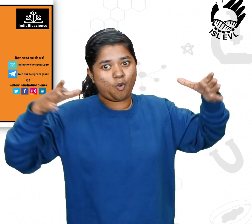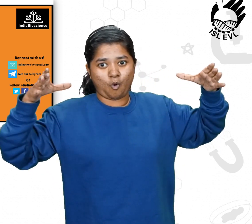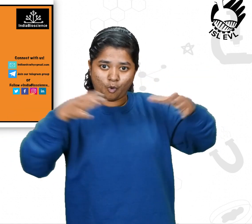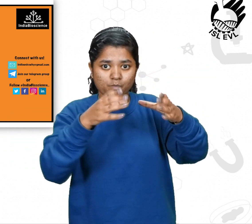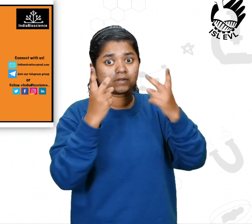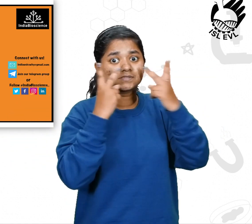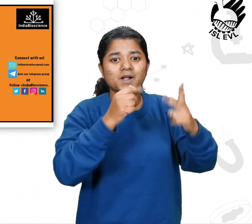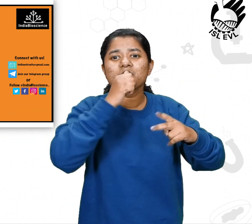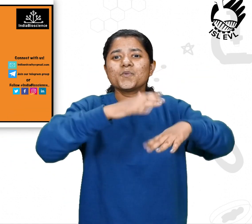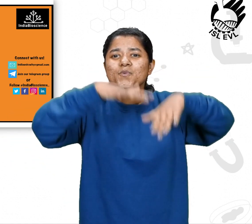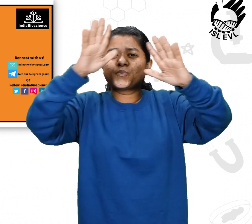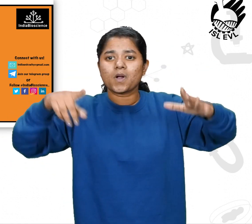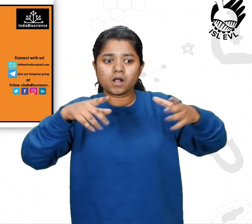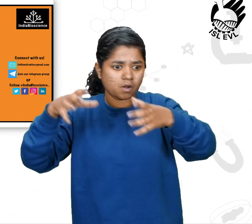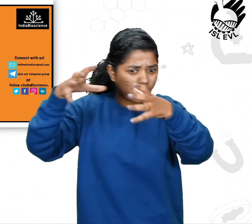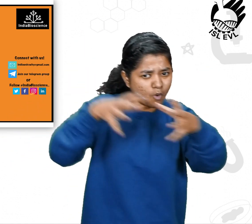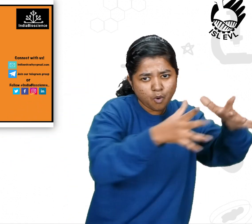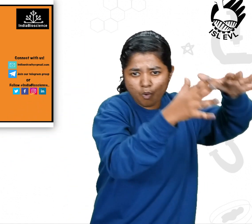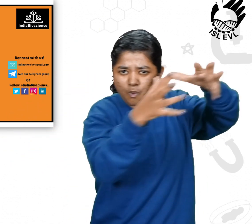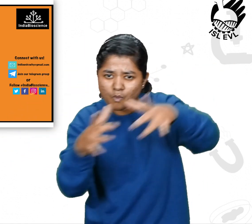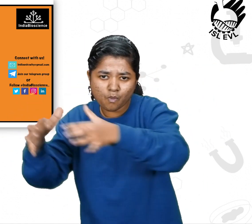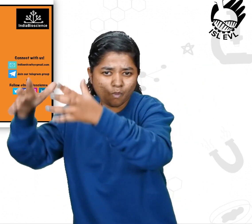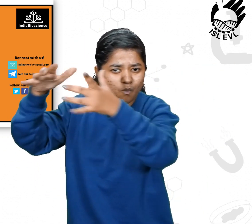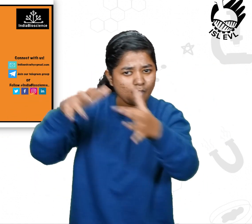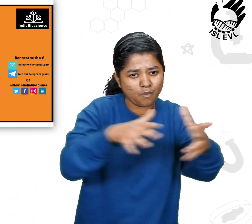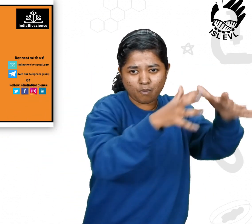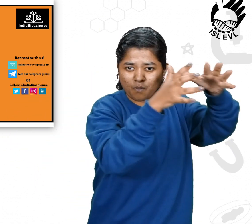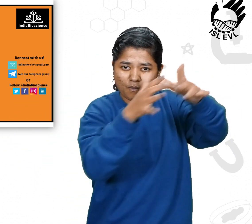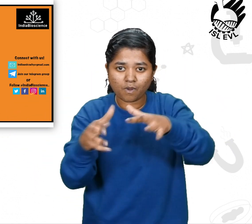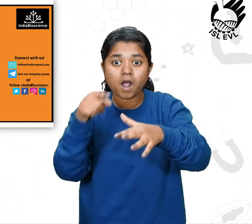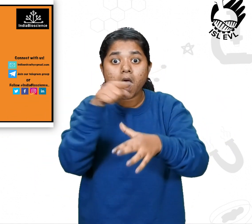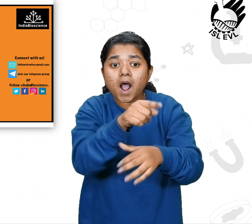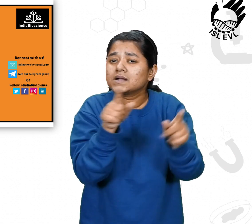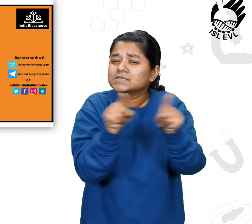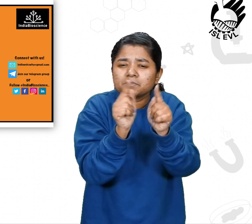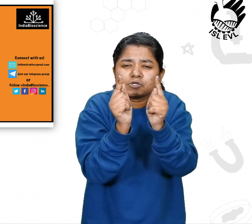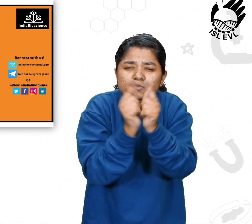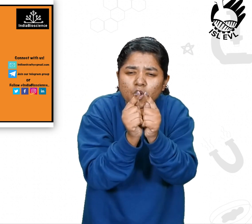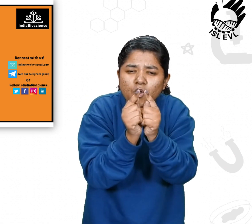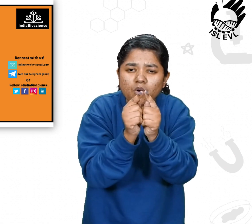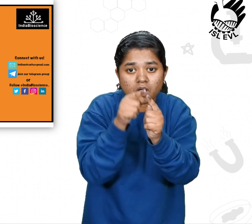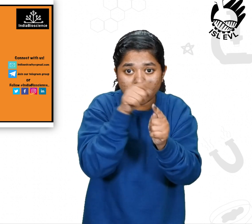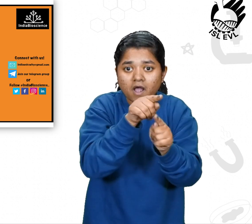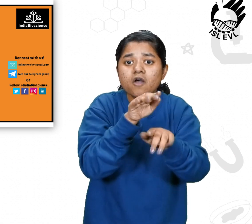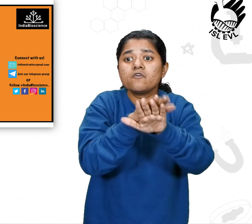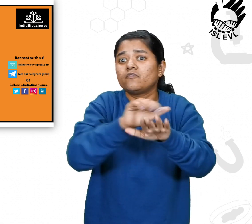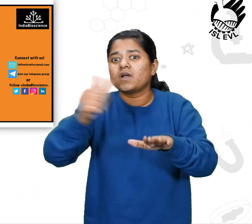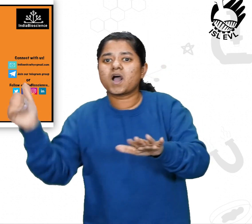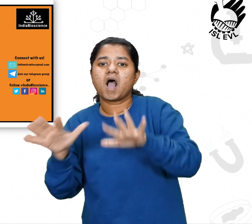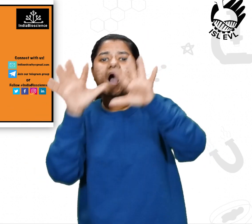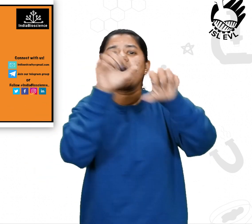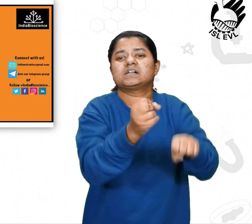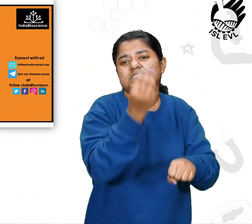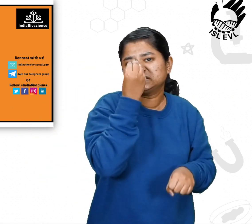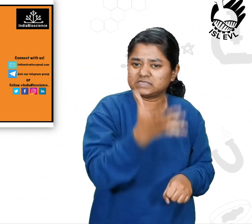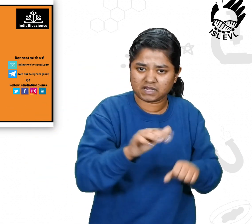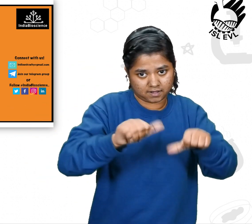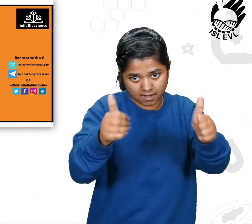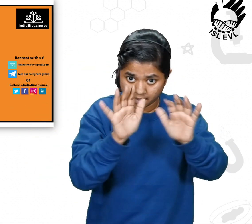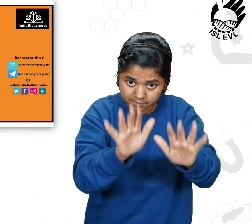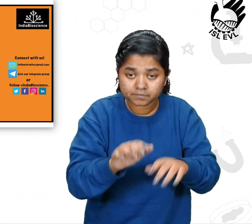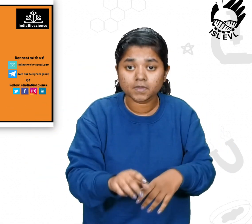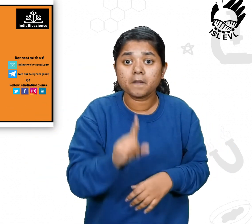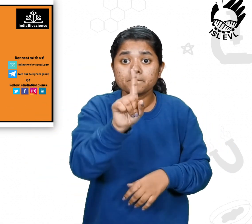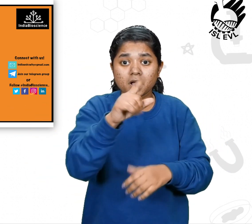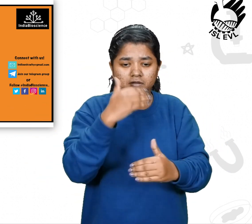they can form really large groups, primarily because they're tiny. They're highly prone to predation by larger organisms. On the other hand,